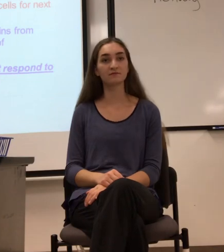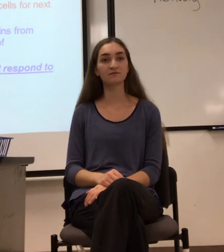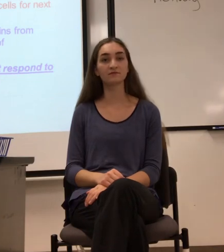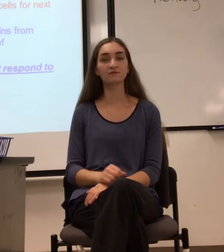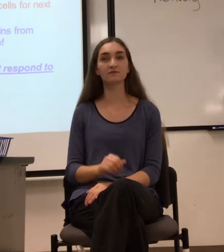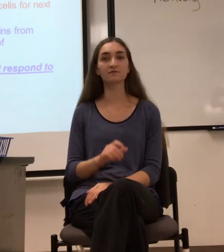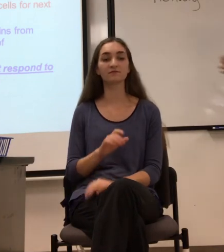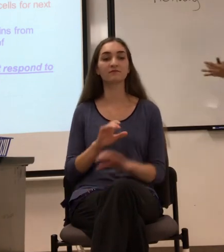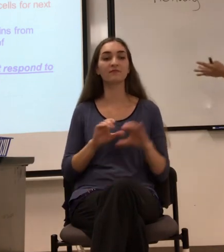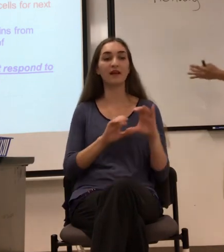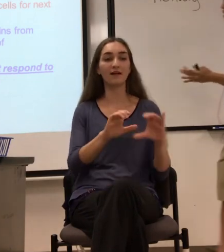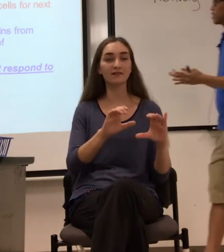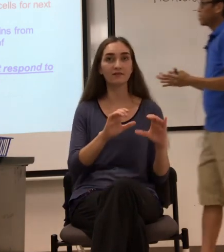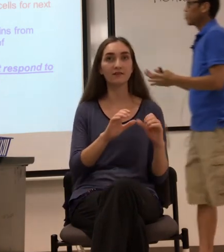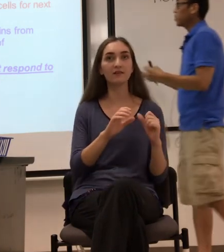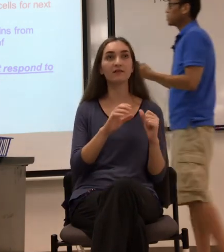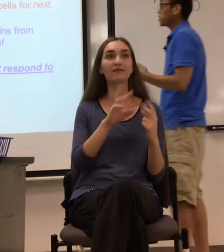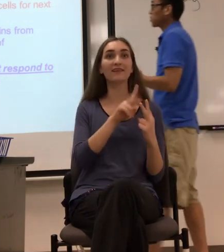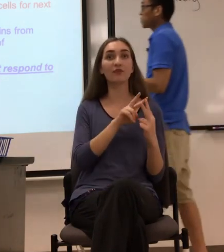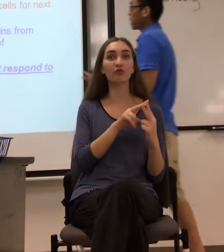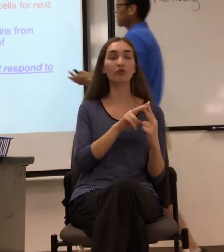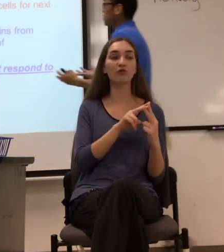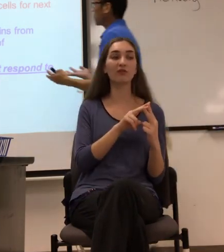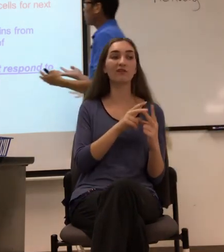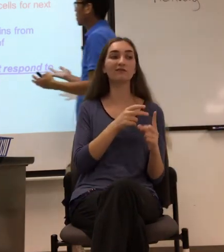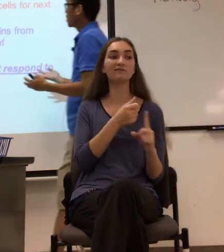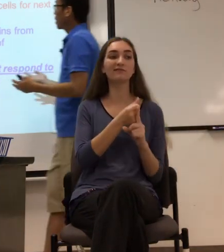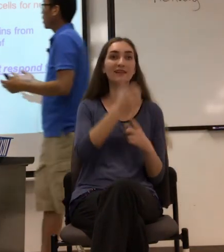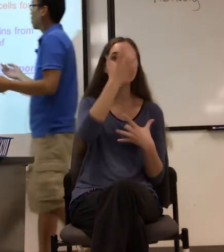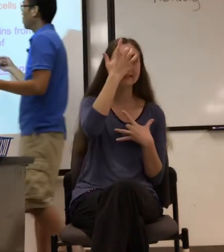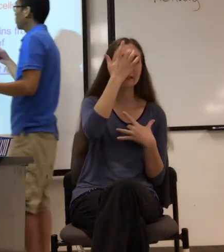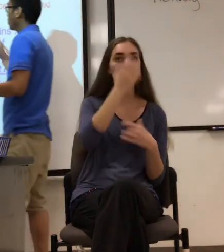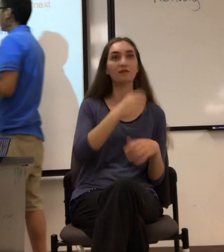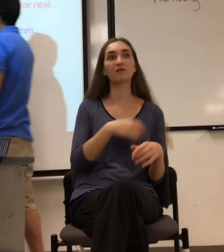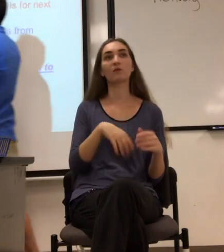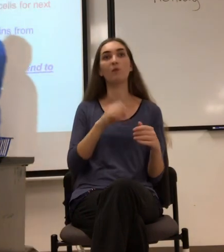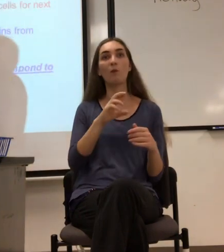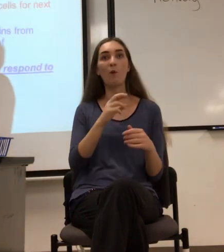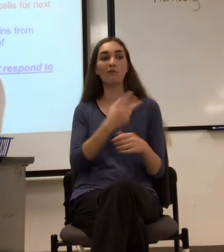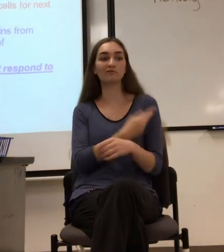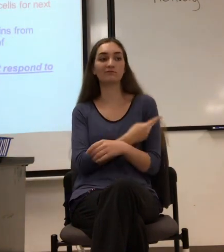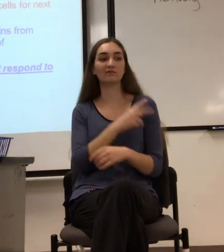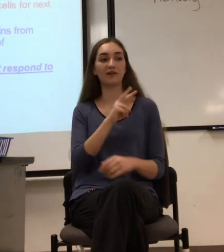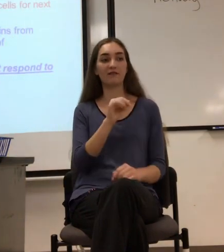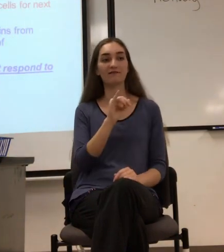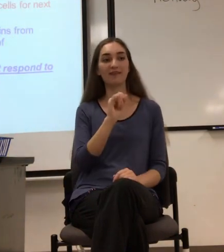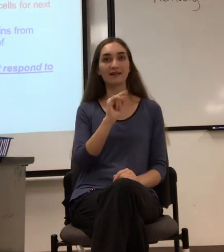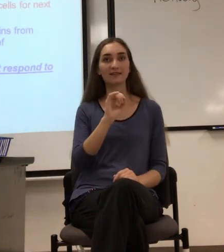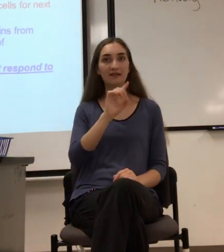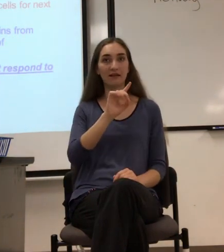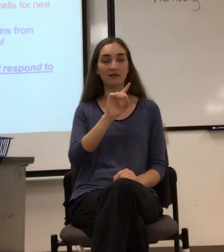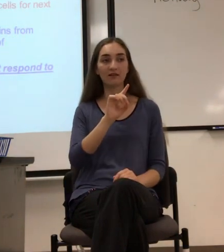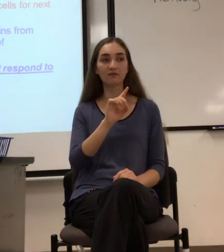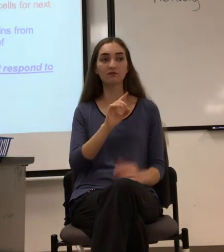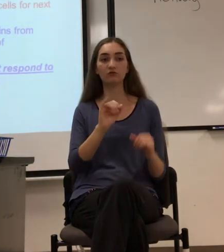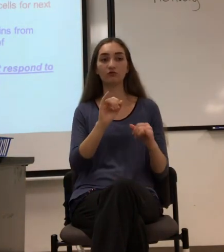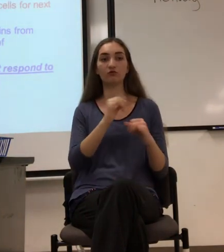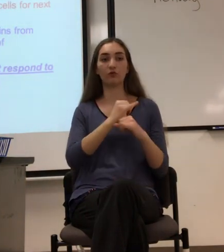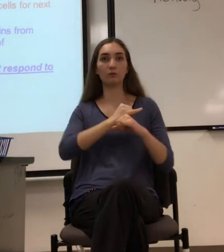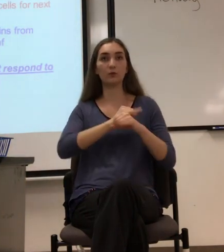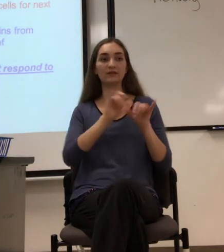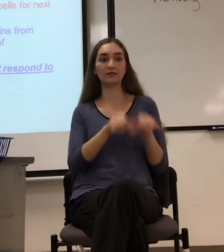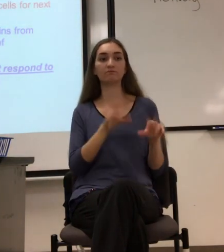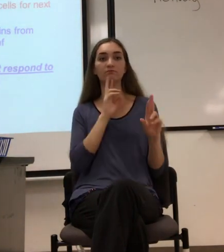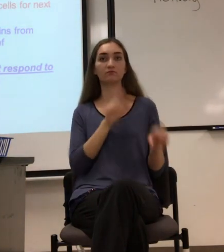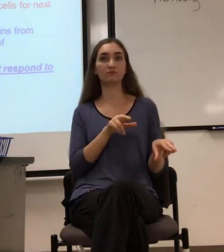To actively get sick or get vaccinated, your immune system responds to it. Basically, what you should remember is you'll get the